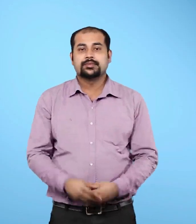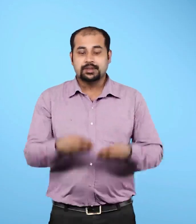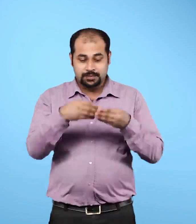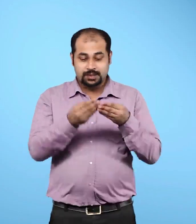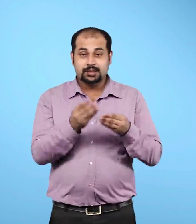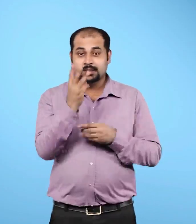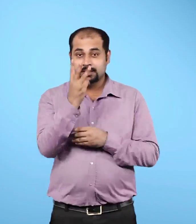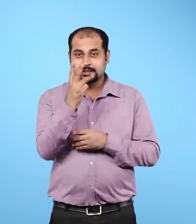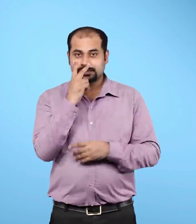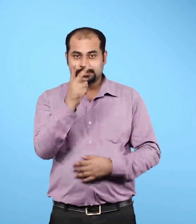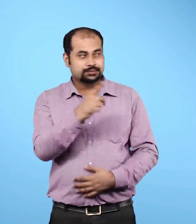Bill 3.